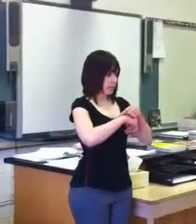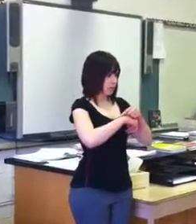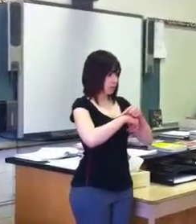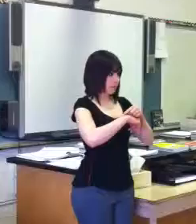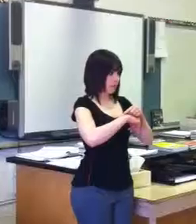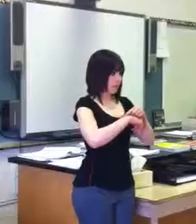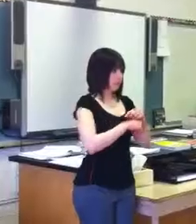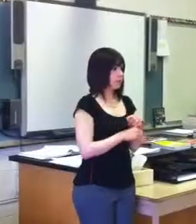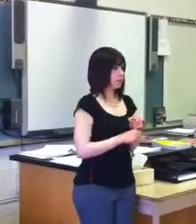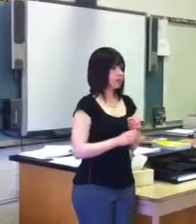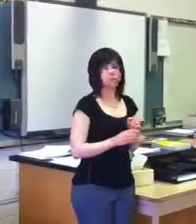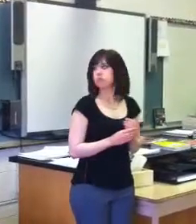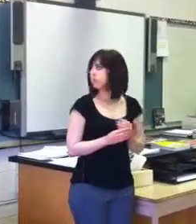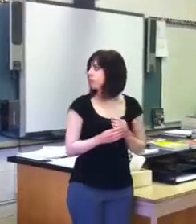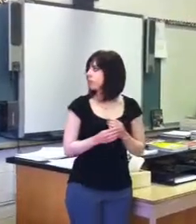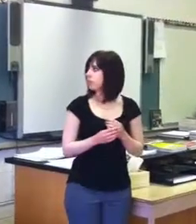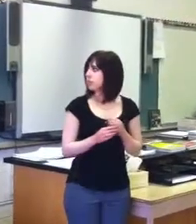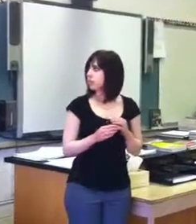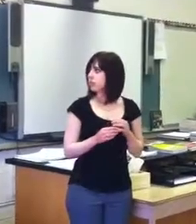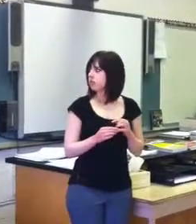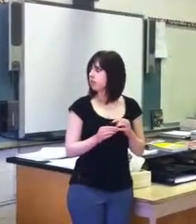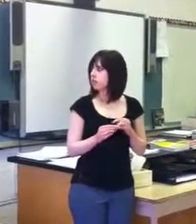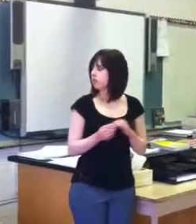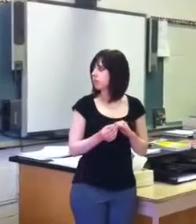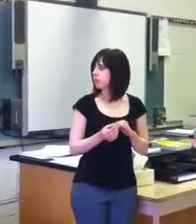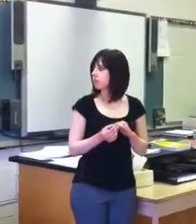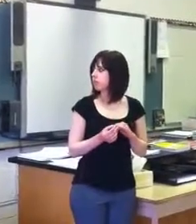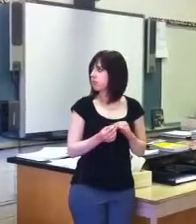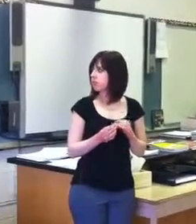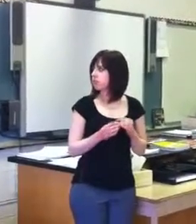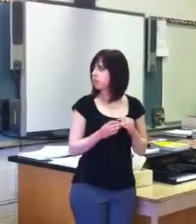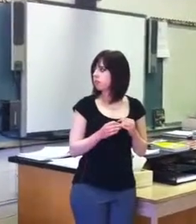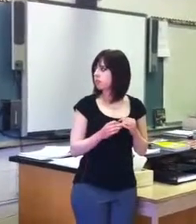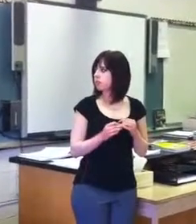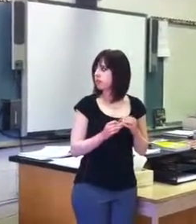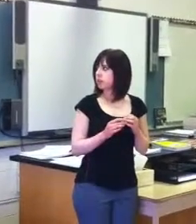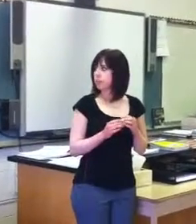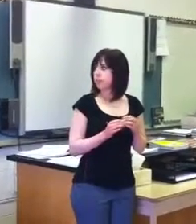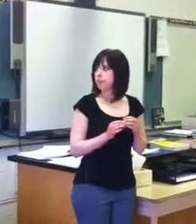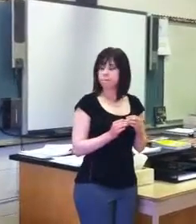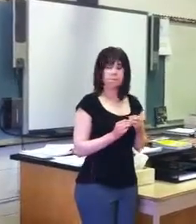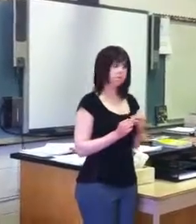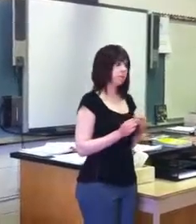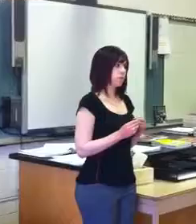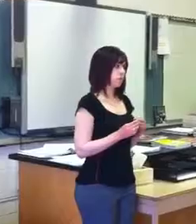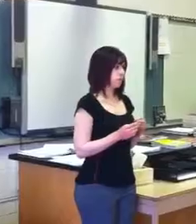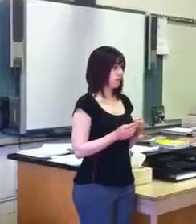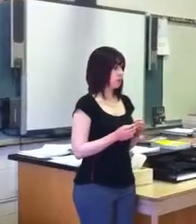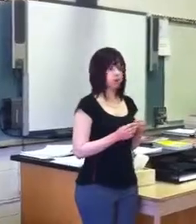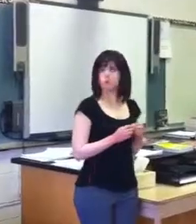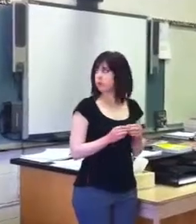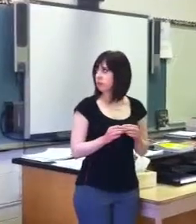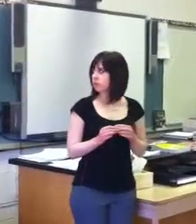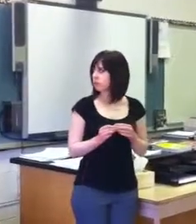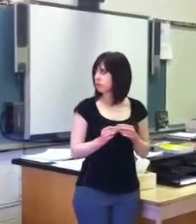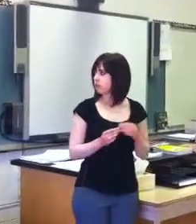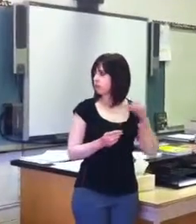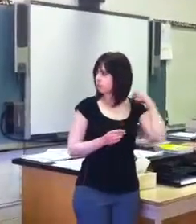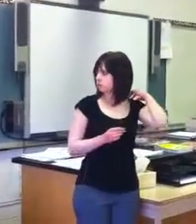there were 2 per page in the book that show, as you read, there are 2 of these words in each